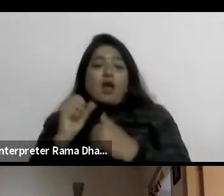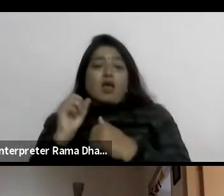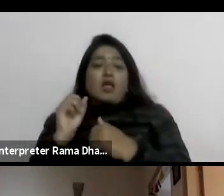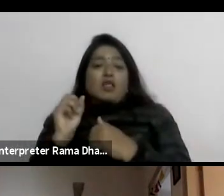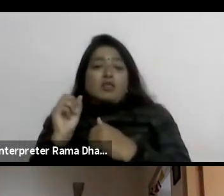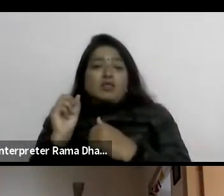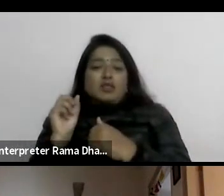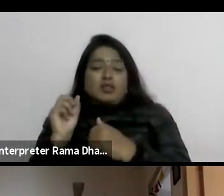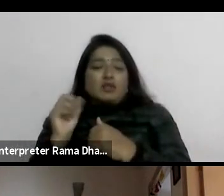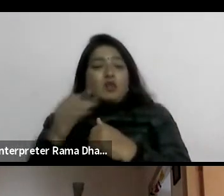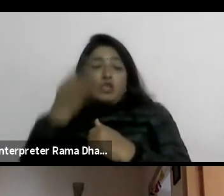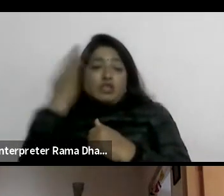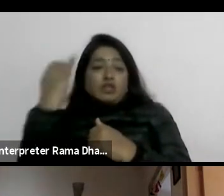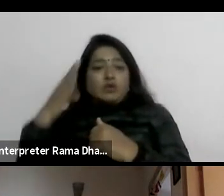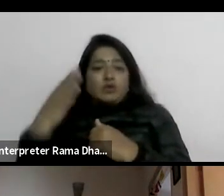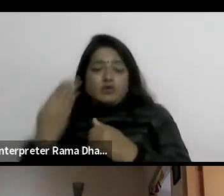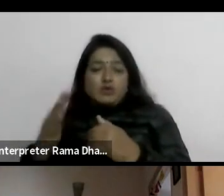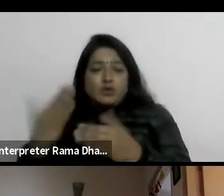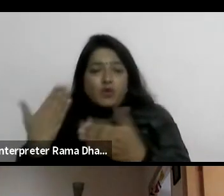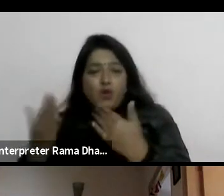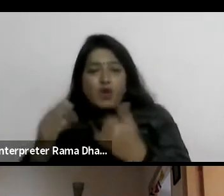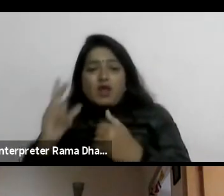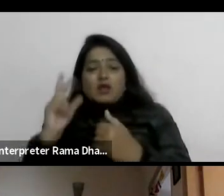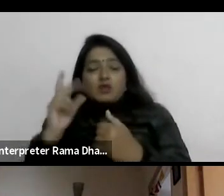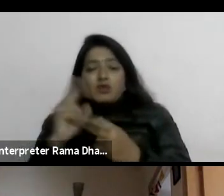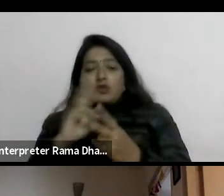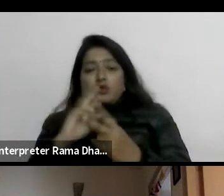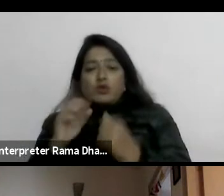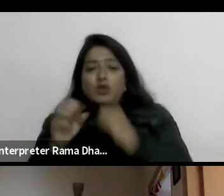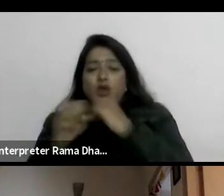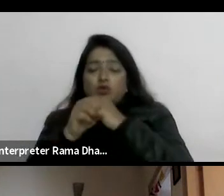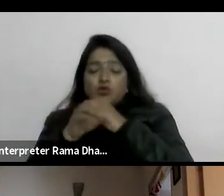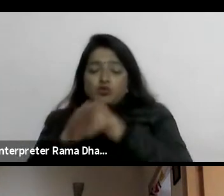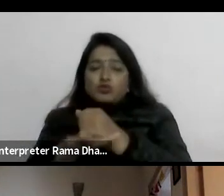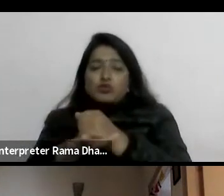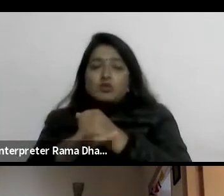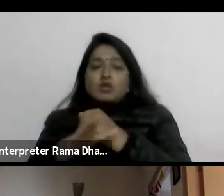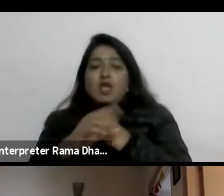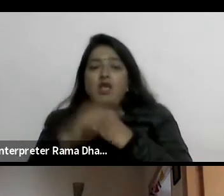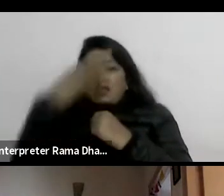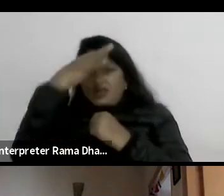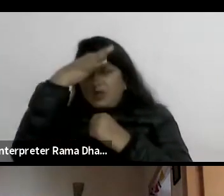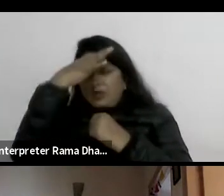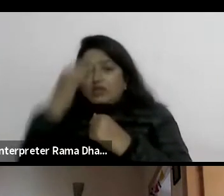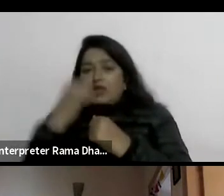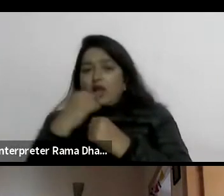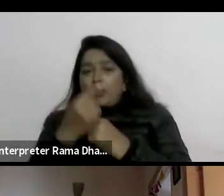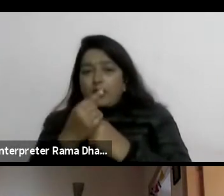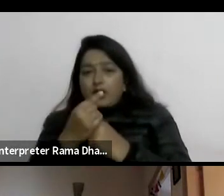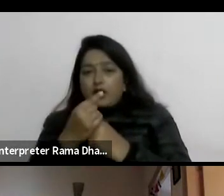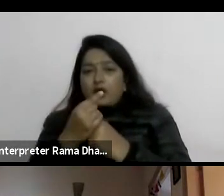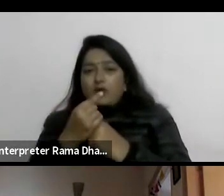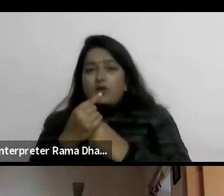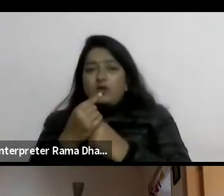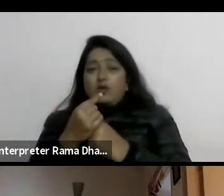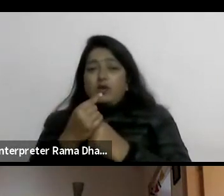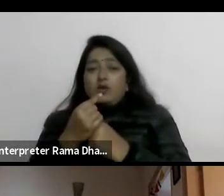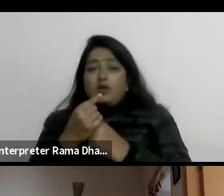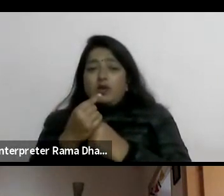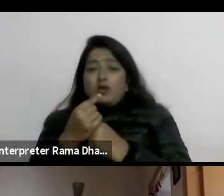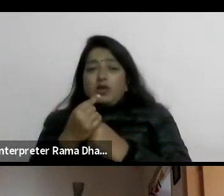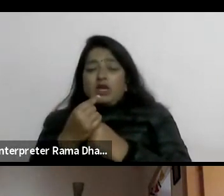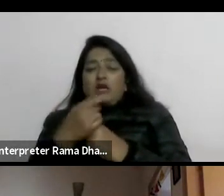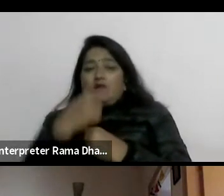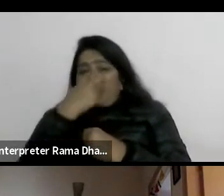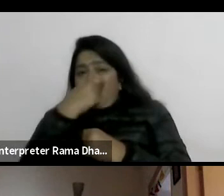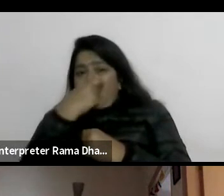forward. But the second thing about root causes is whatever some women choose, even of wealthy